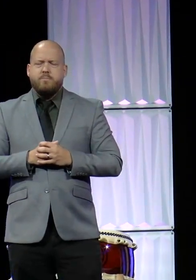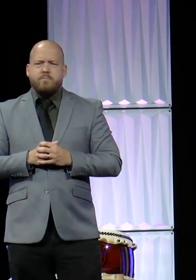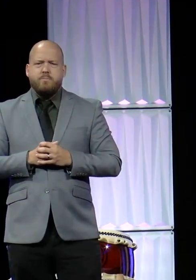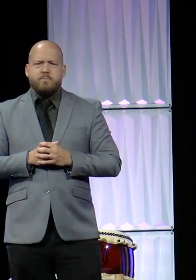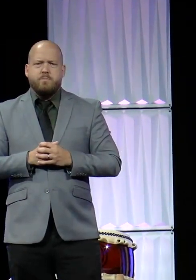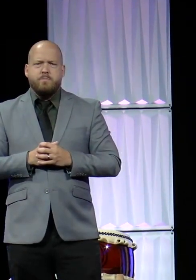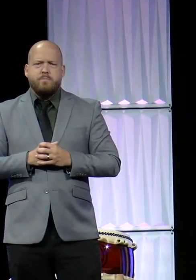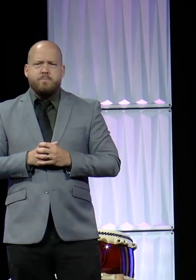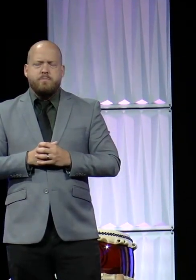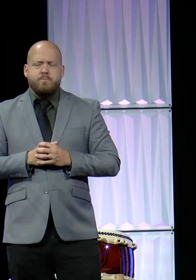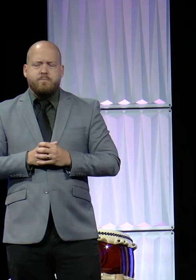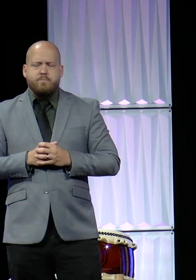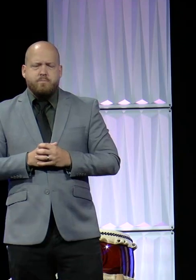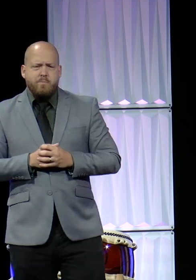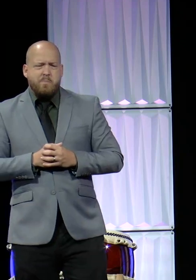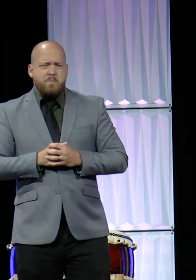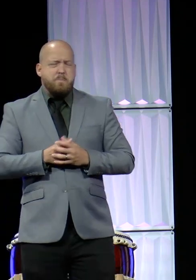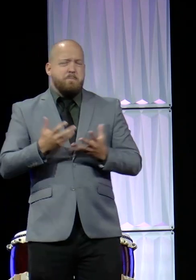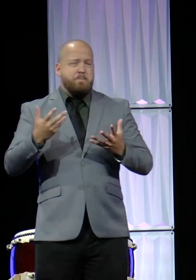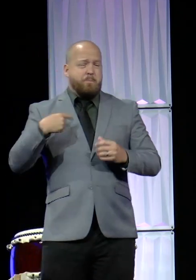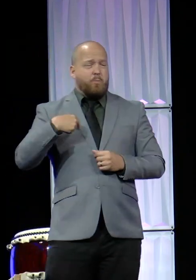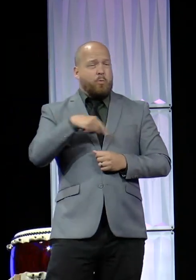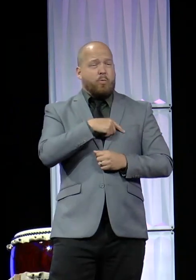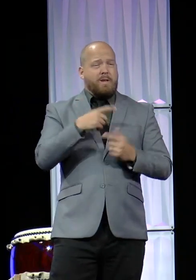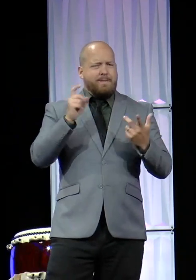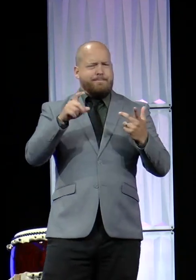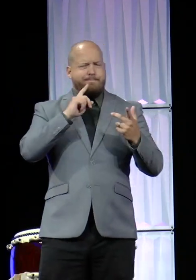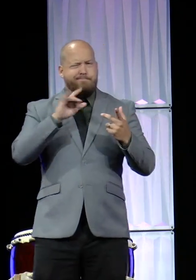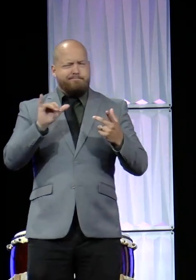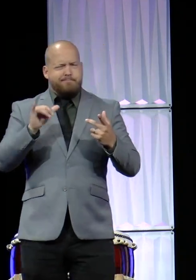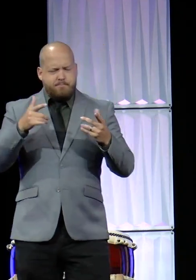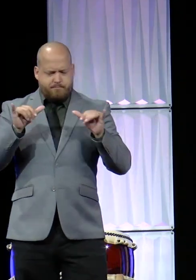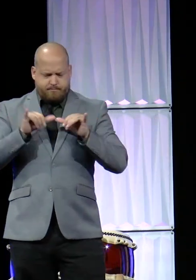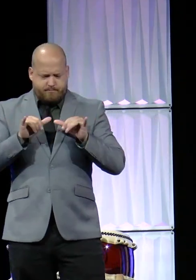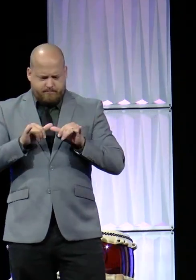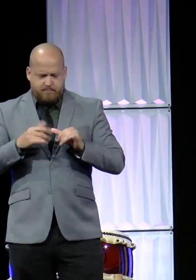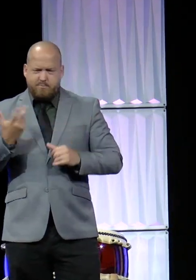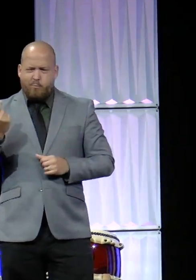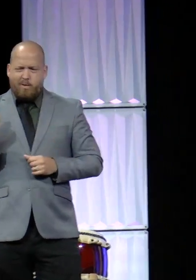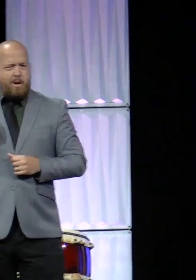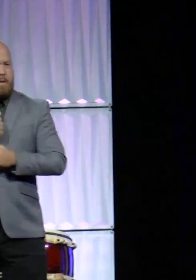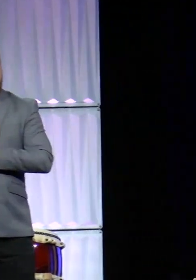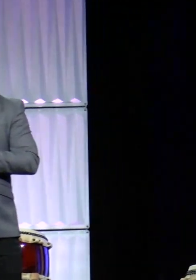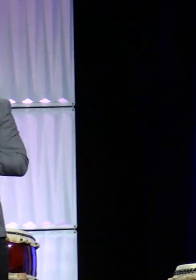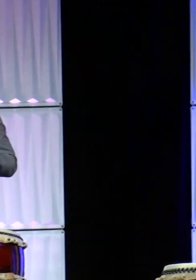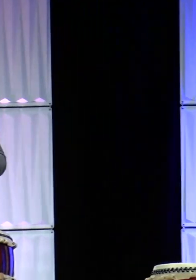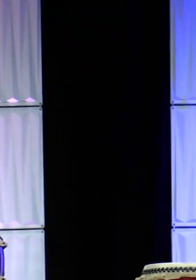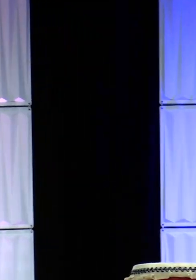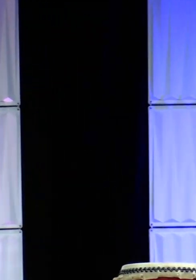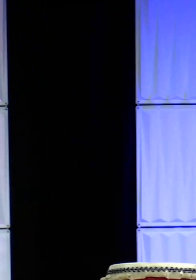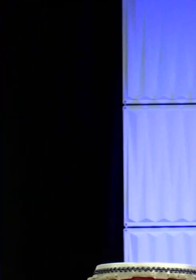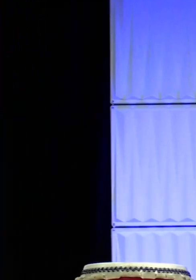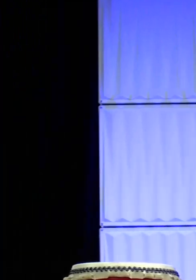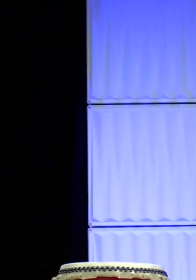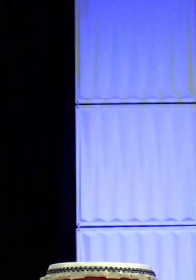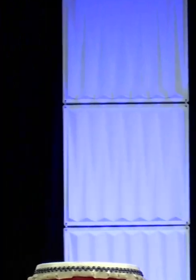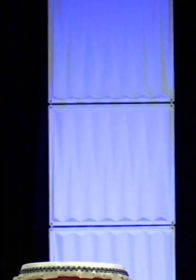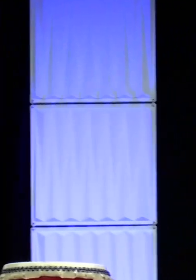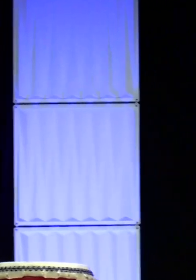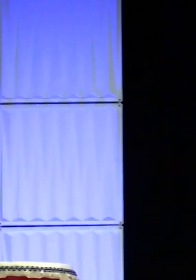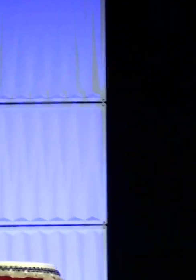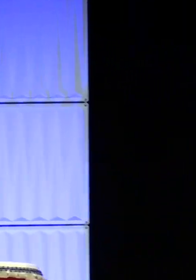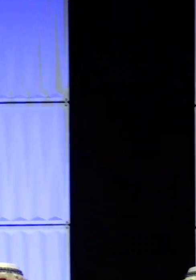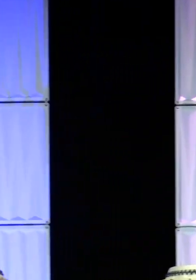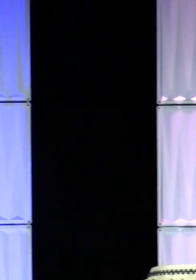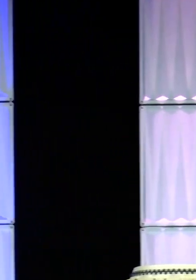In measuring love, we propose to you there are at least 12 dimensions of love. And it all